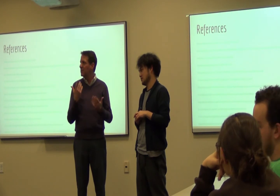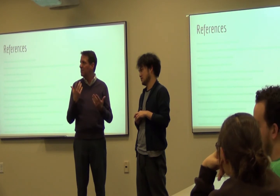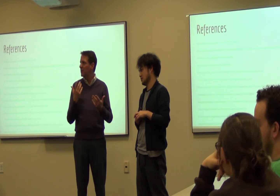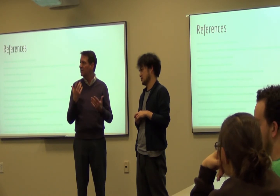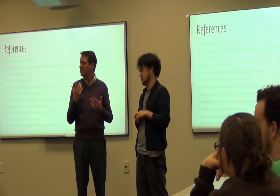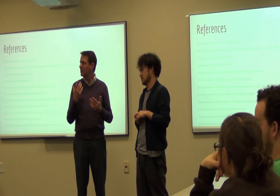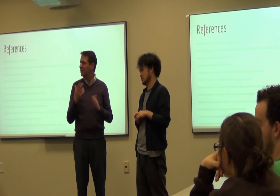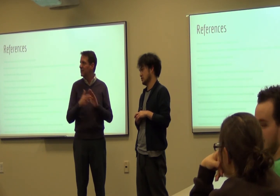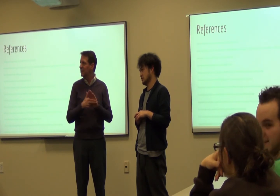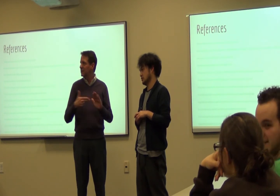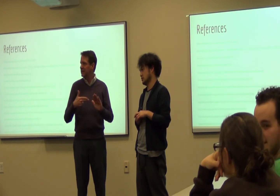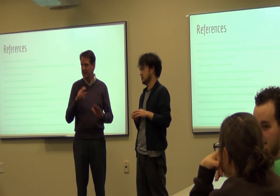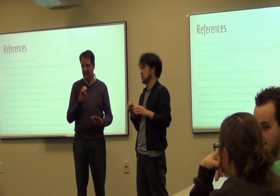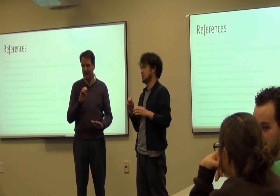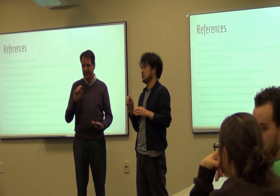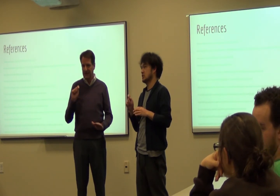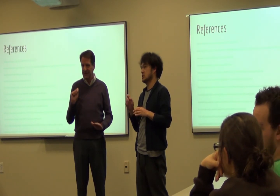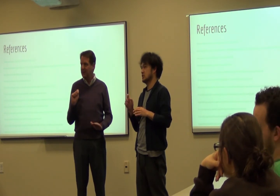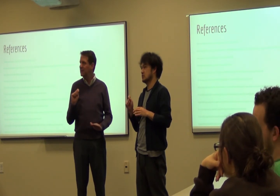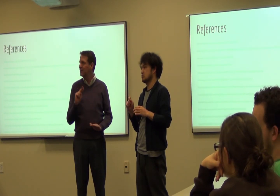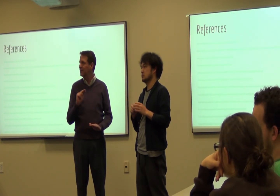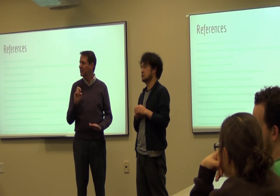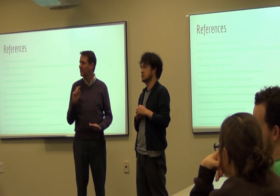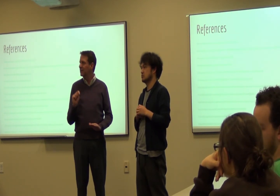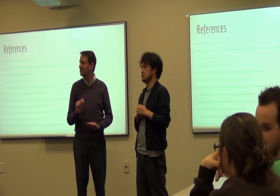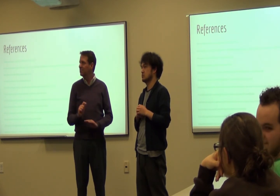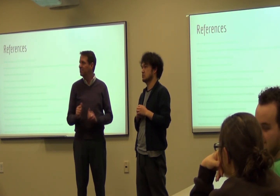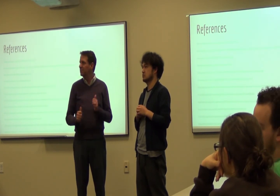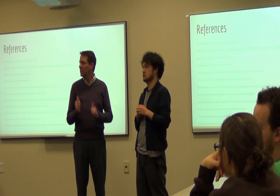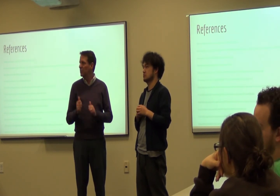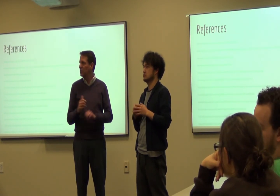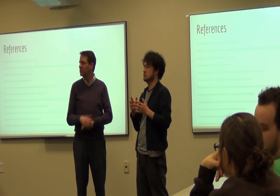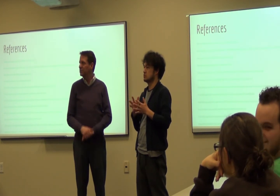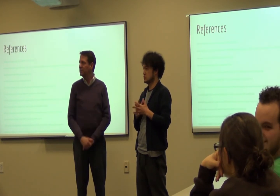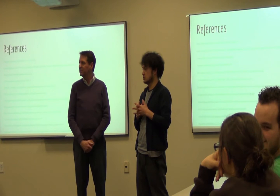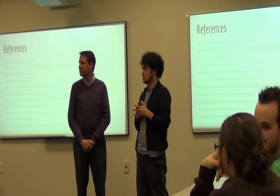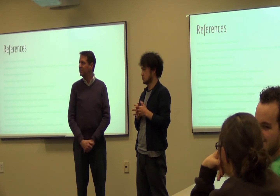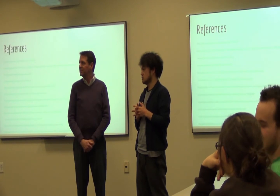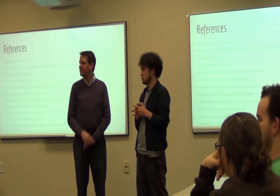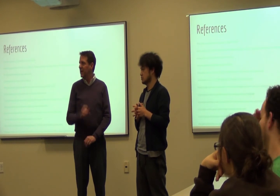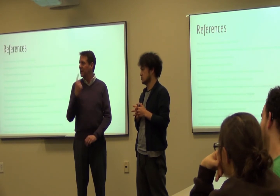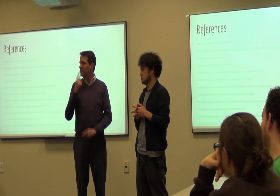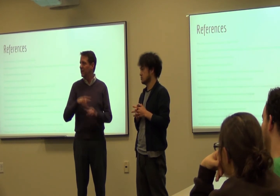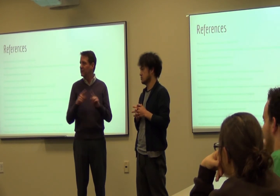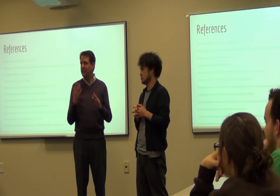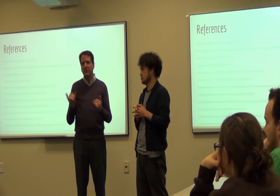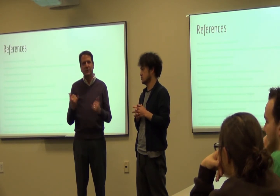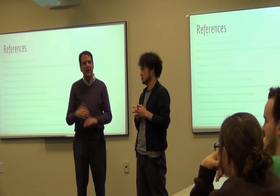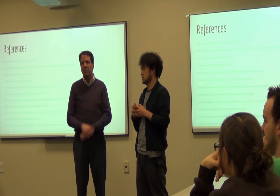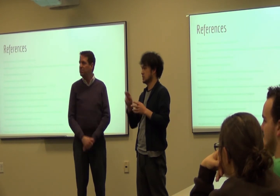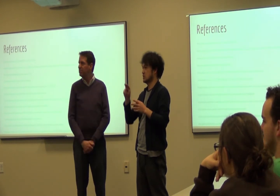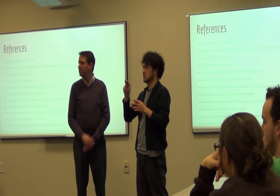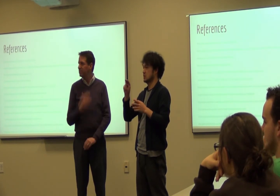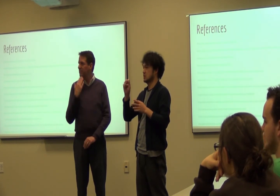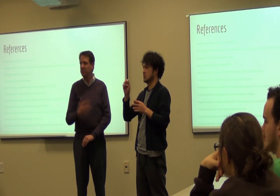wasn't about people who are looking for a job, where I was like, oh, should it have been called eat, or should it have been called hikomoi? So, but that makes